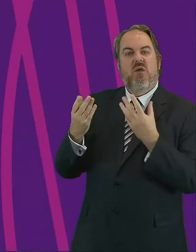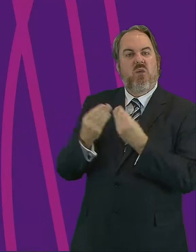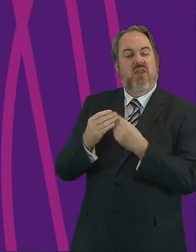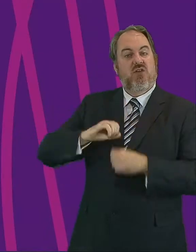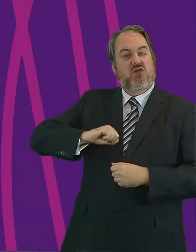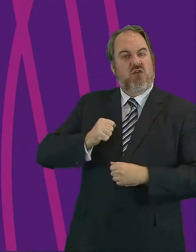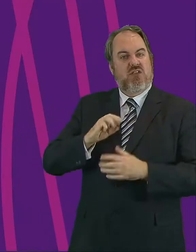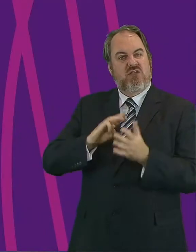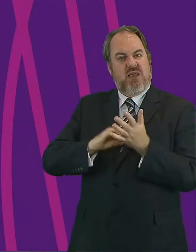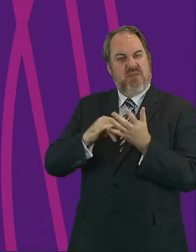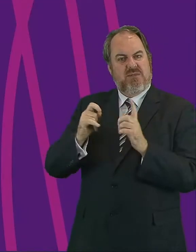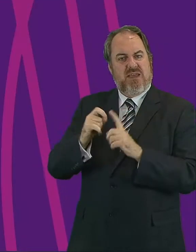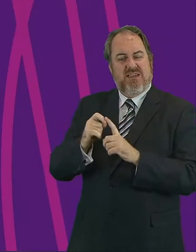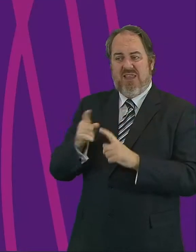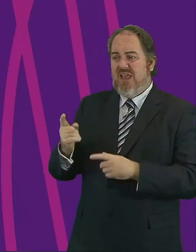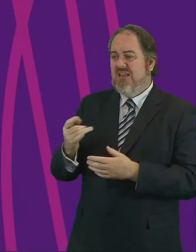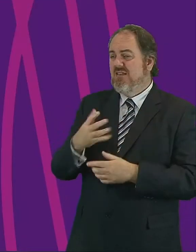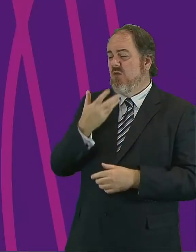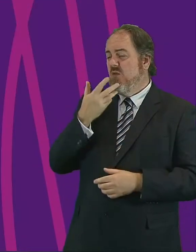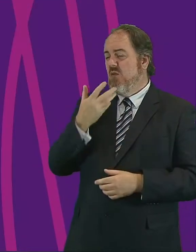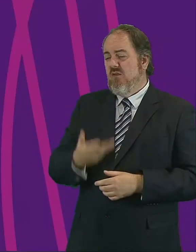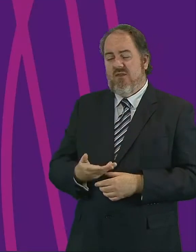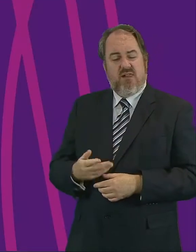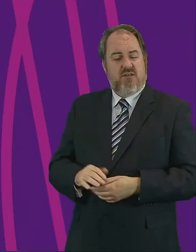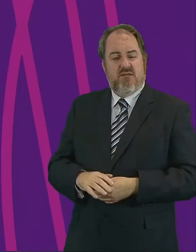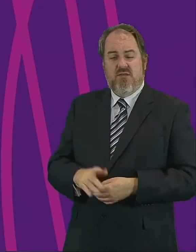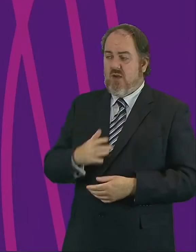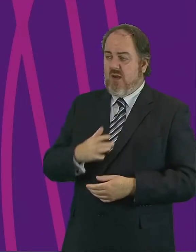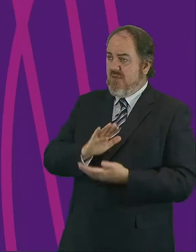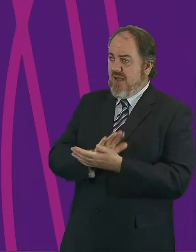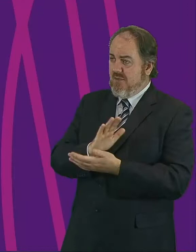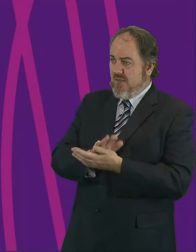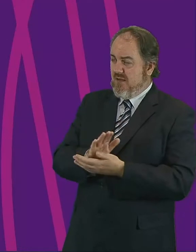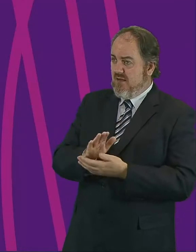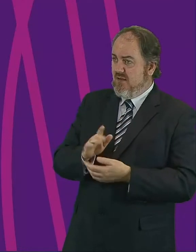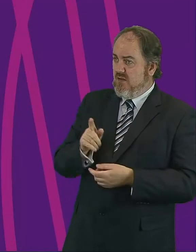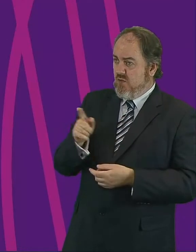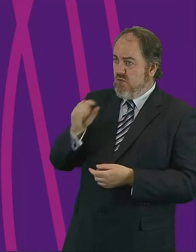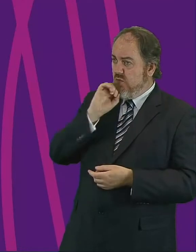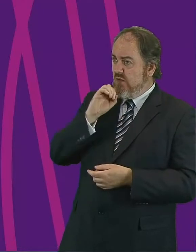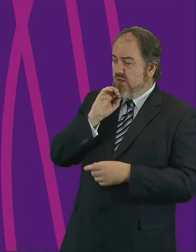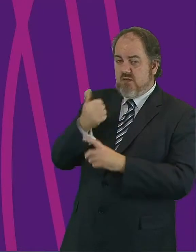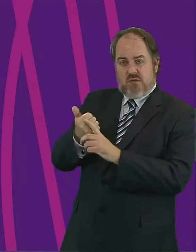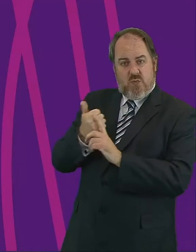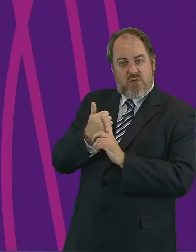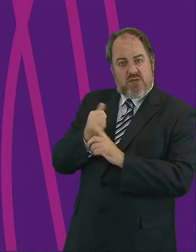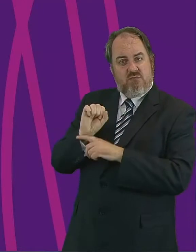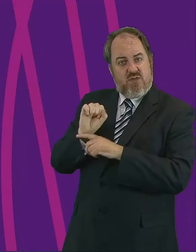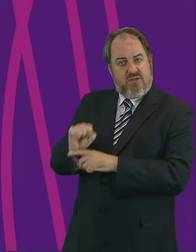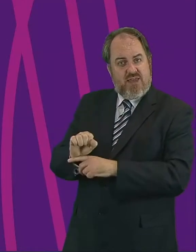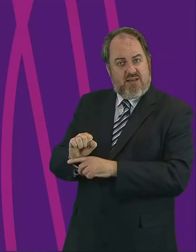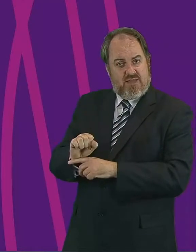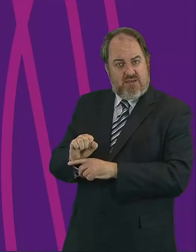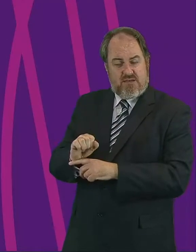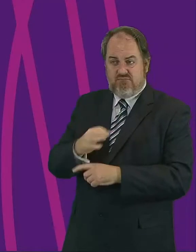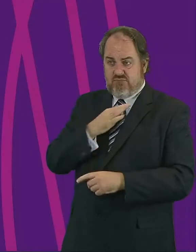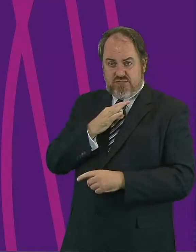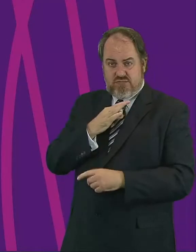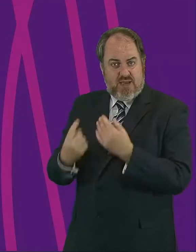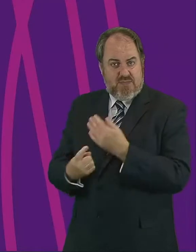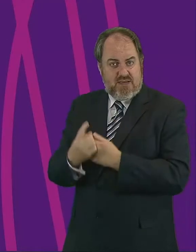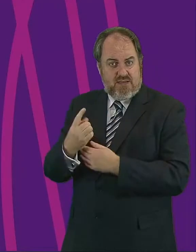the worst way of doing things, and I'm glad the member, I think the member is going to support us trying to stop that happening. And Rona